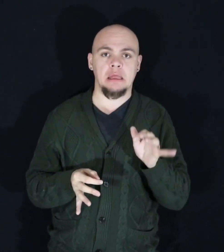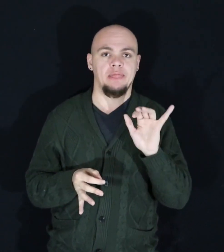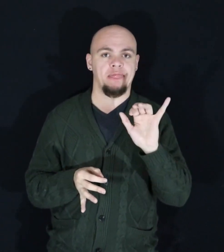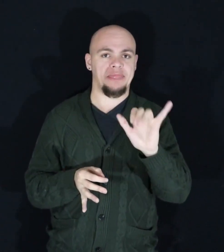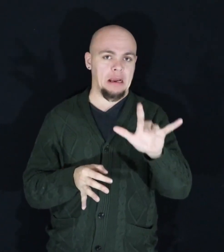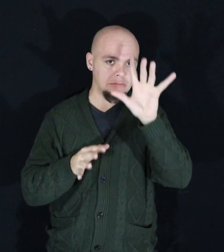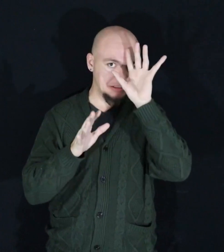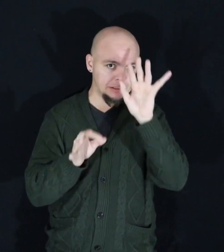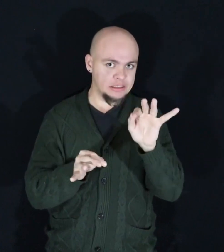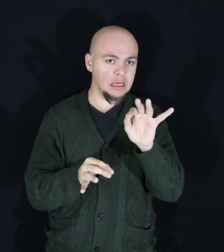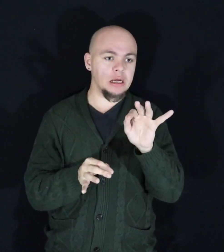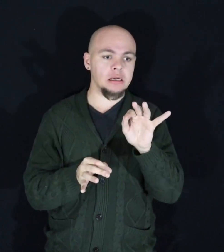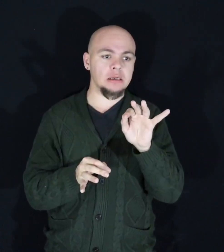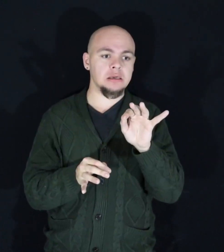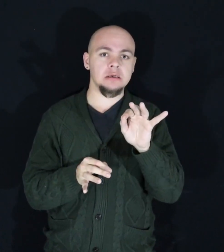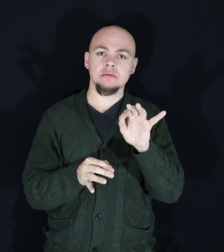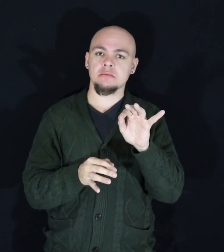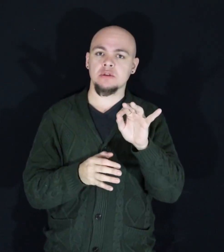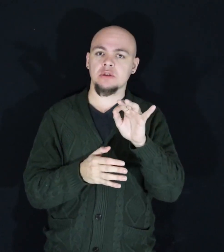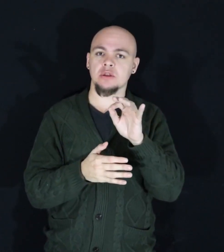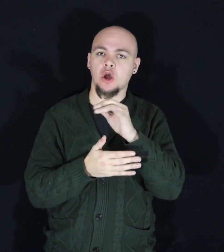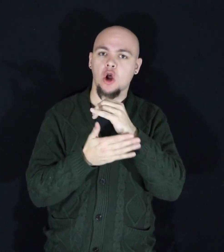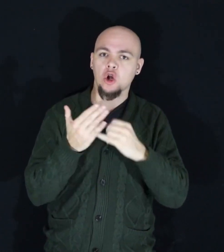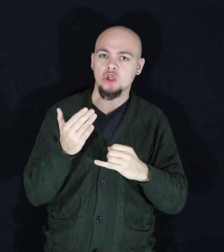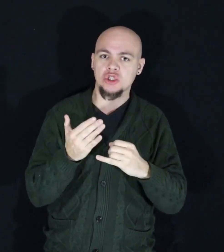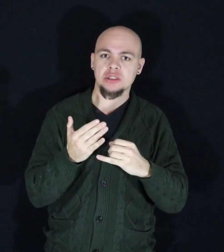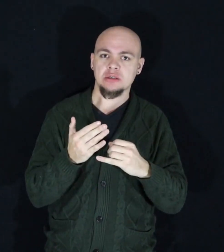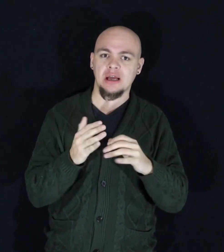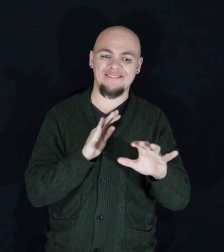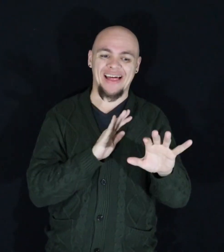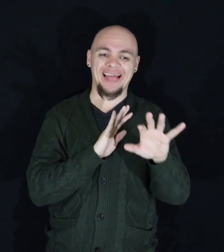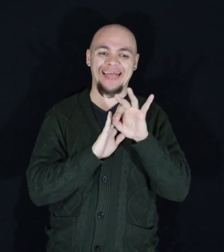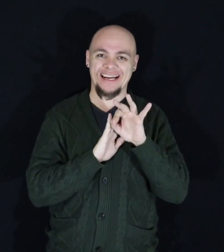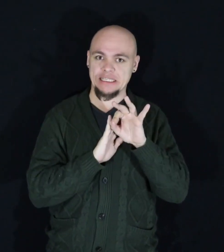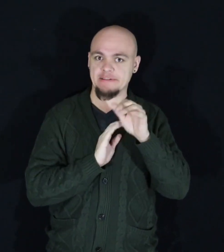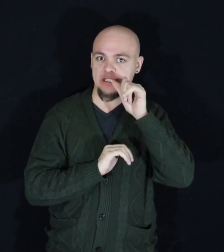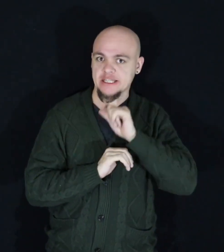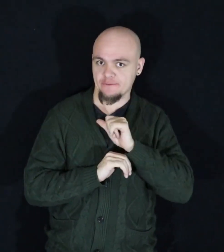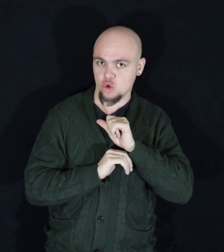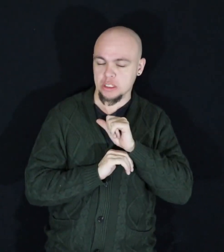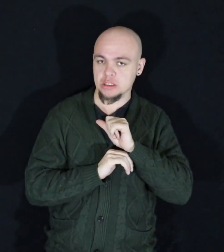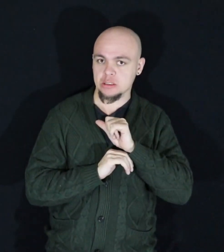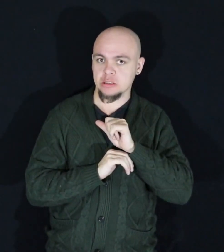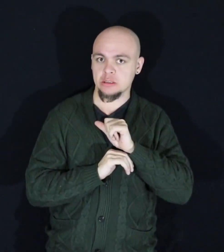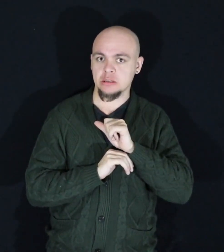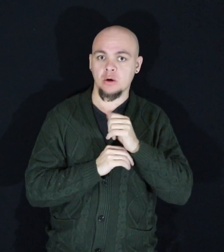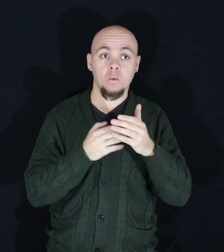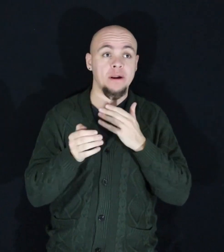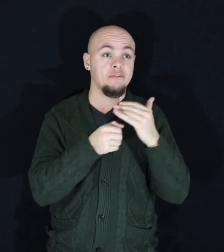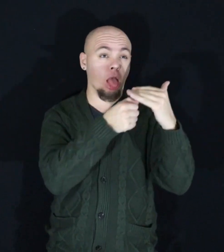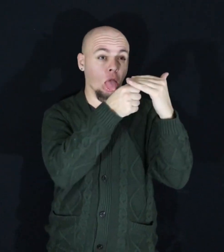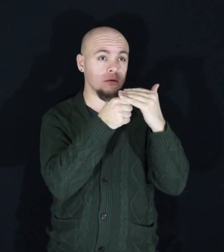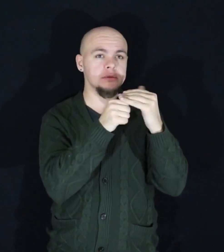art of elective suffering in a sense. Deciding to keep going in the face of adversity.